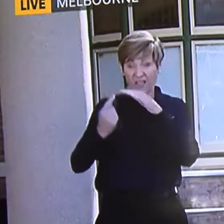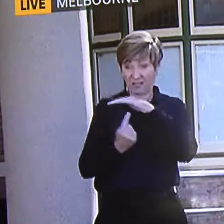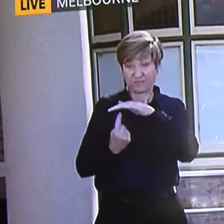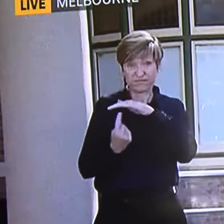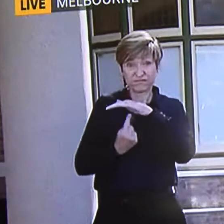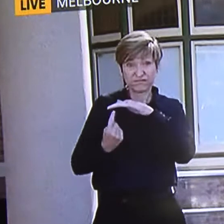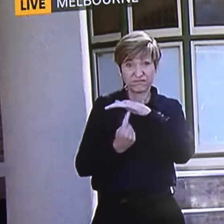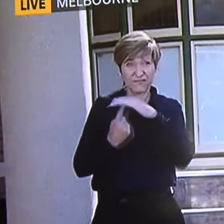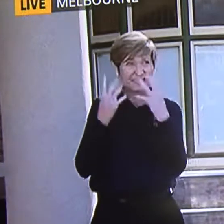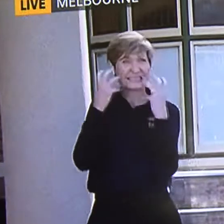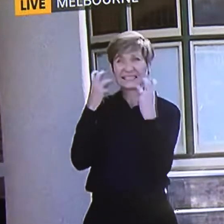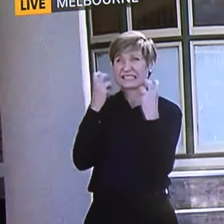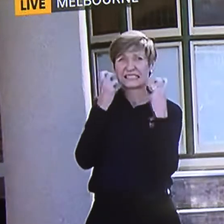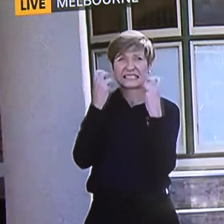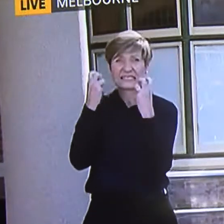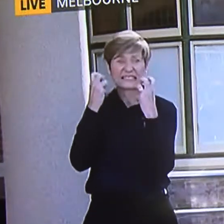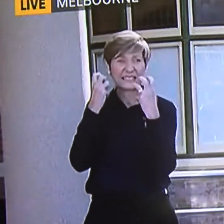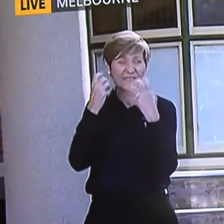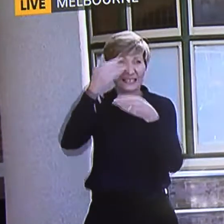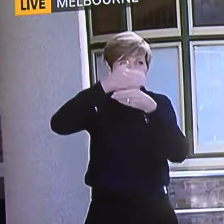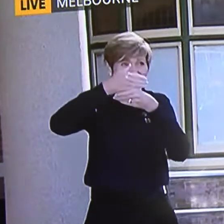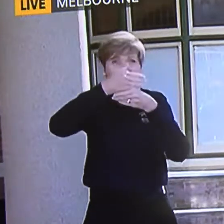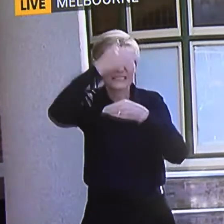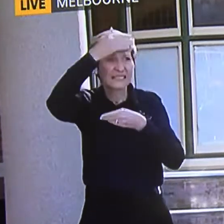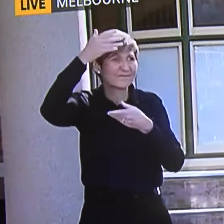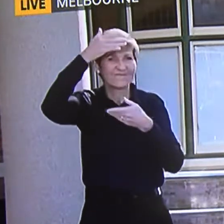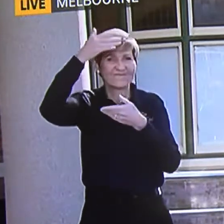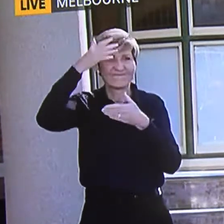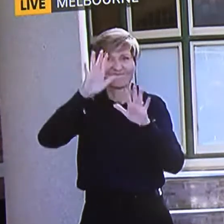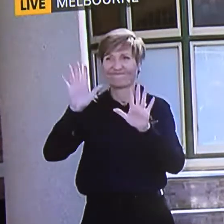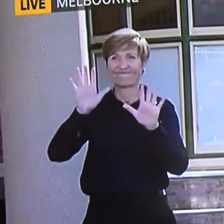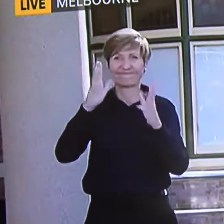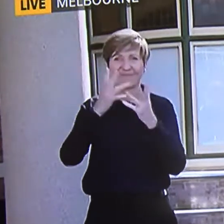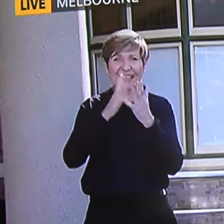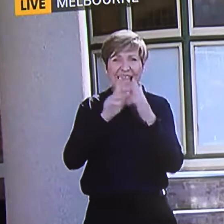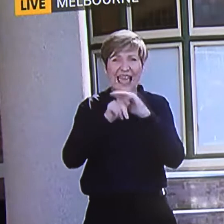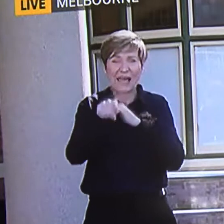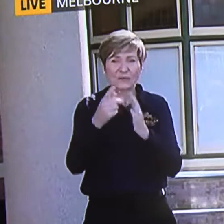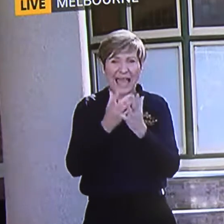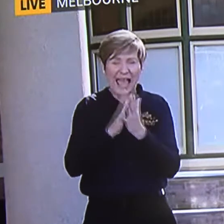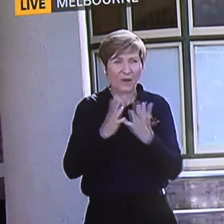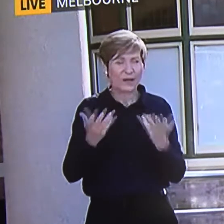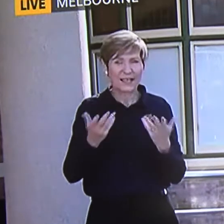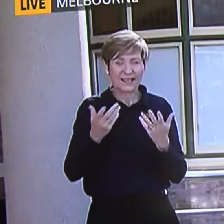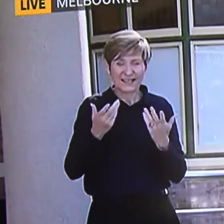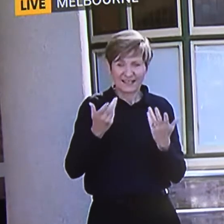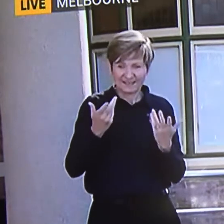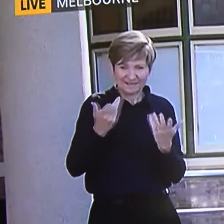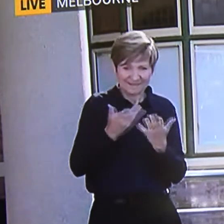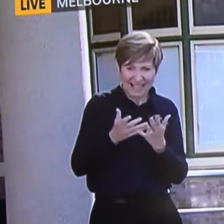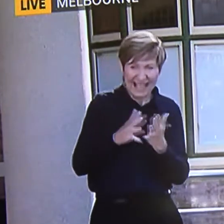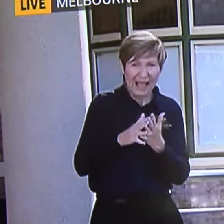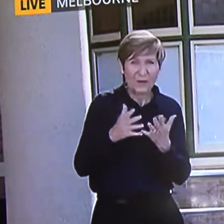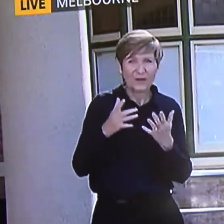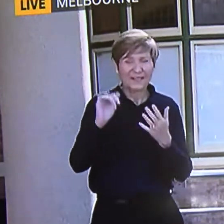prisons say that isolation can be a suicide risk, and that prison cells have to be set up in a way that there are